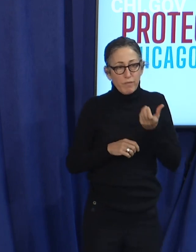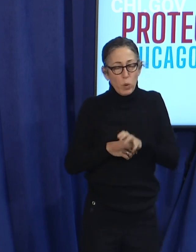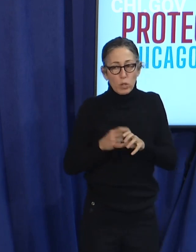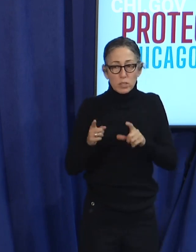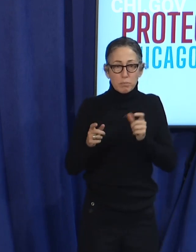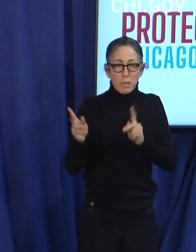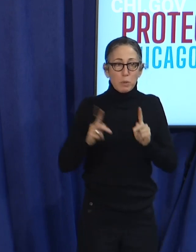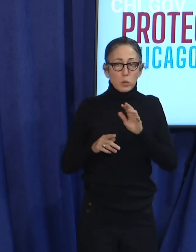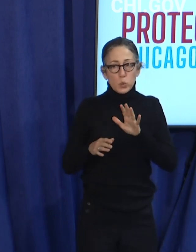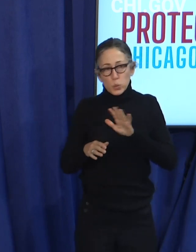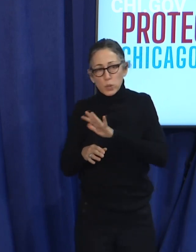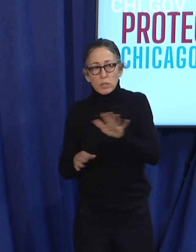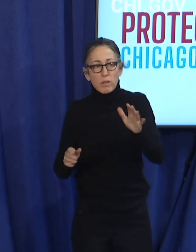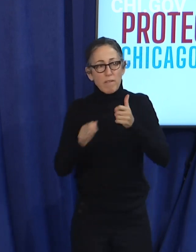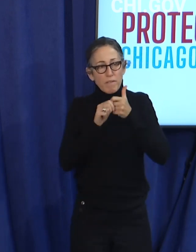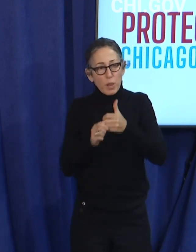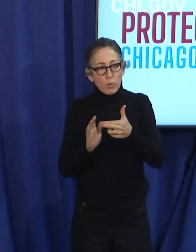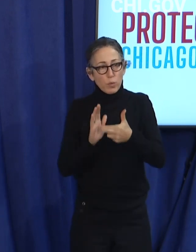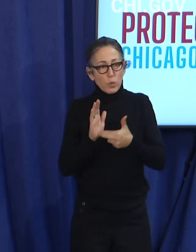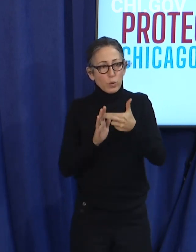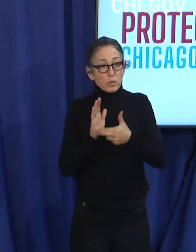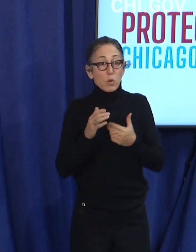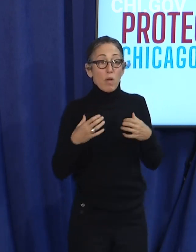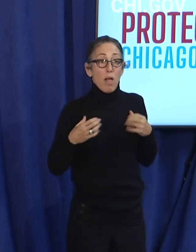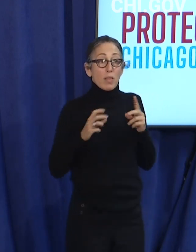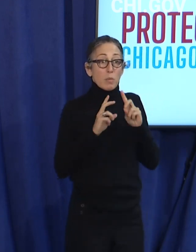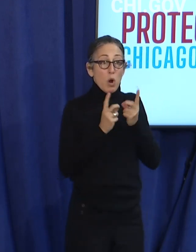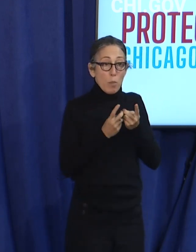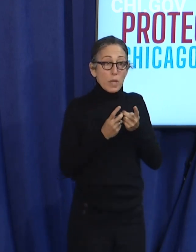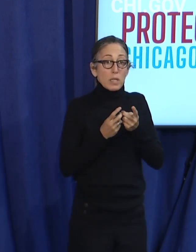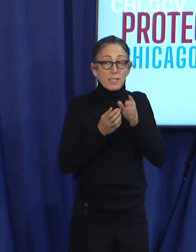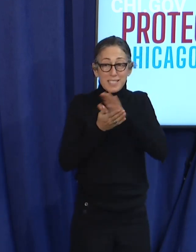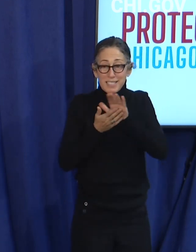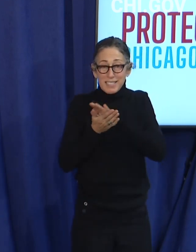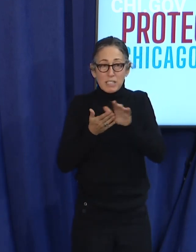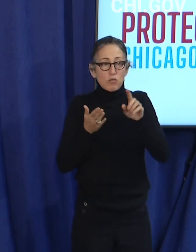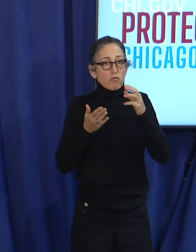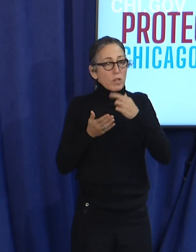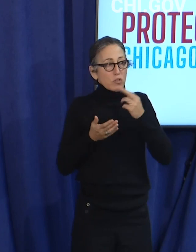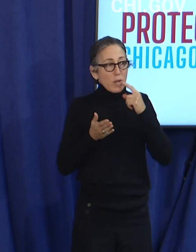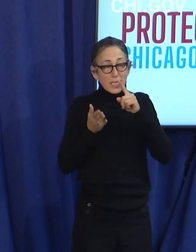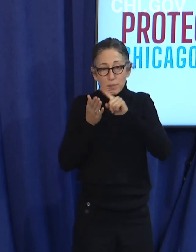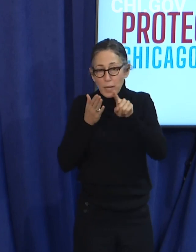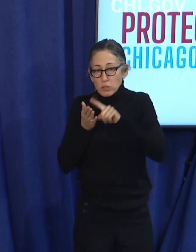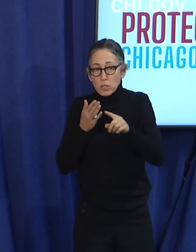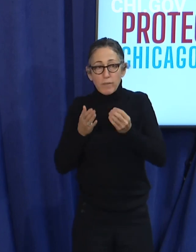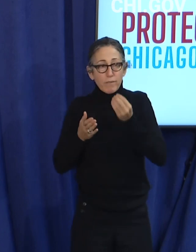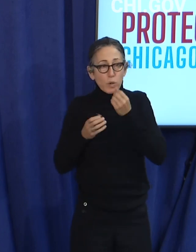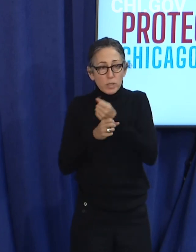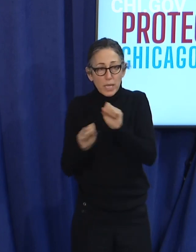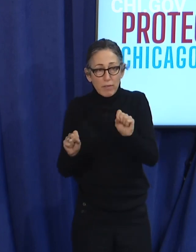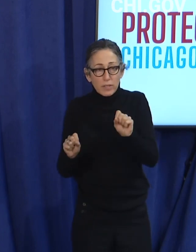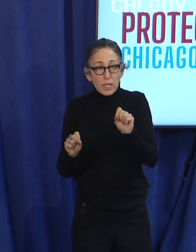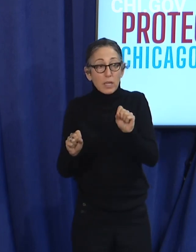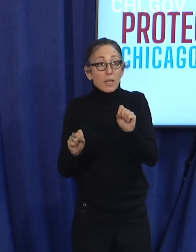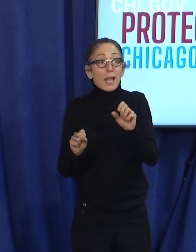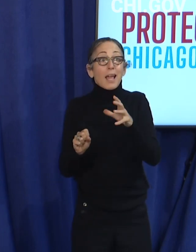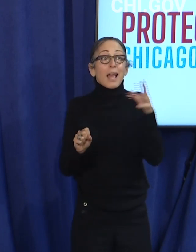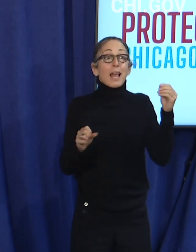the Health Department, our sanitarians who do restaurant inspection to ensure food safety have also been doing a lot of